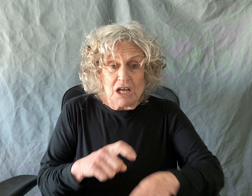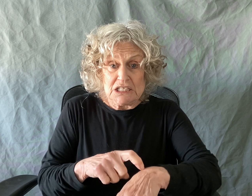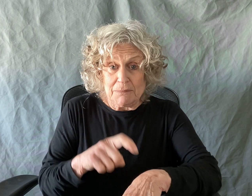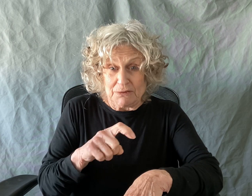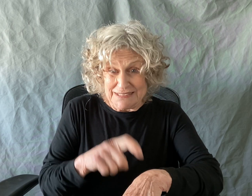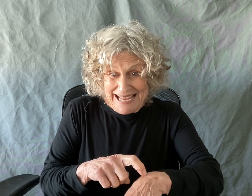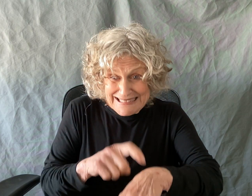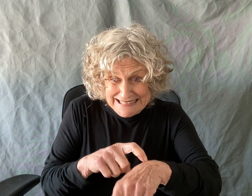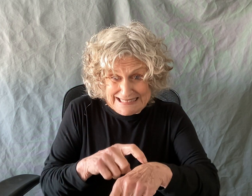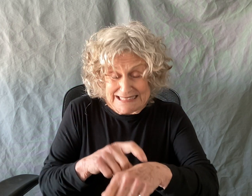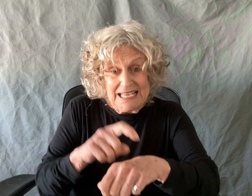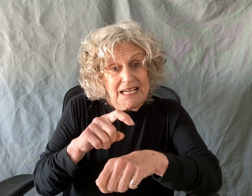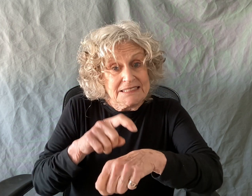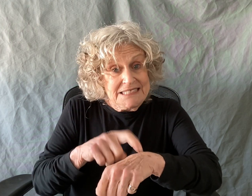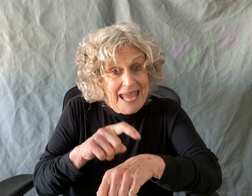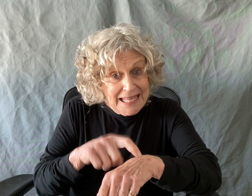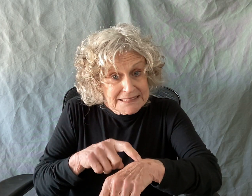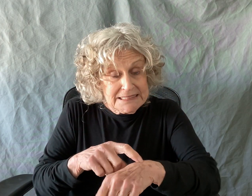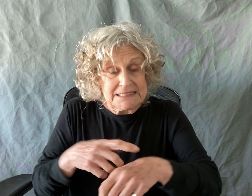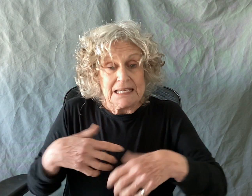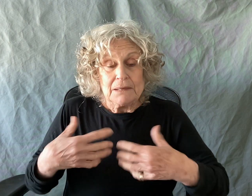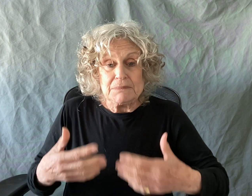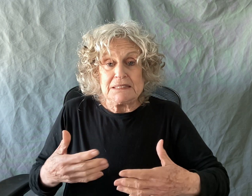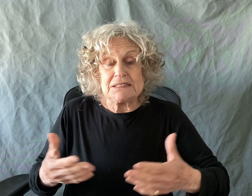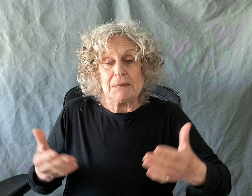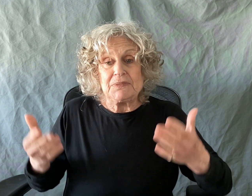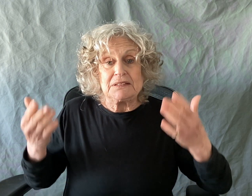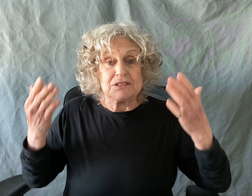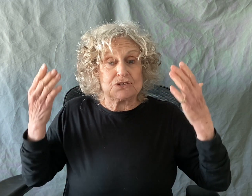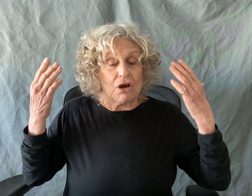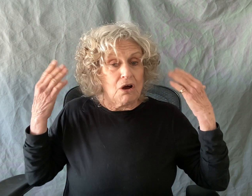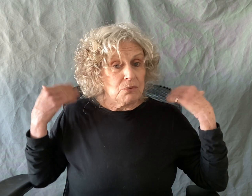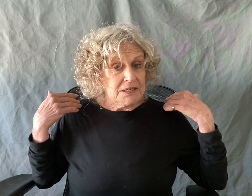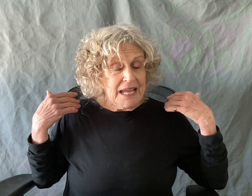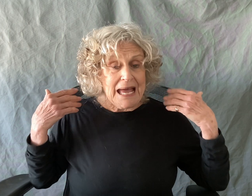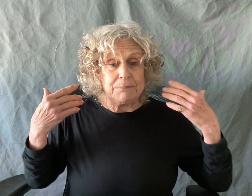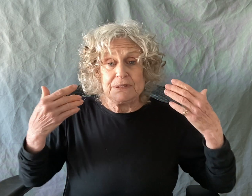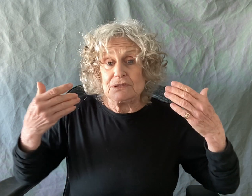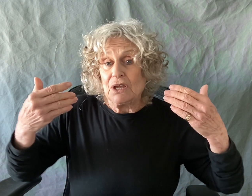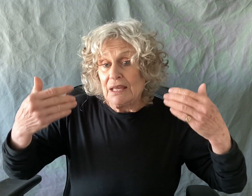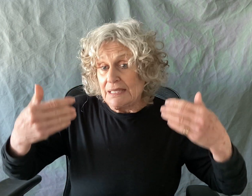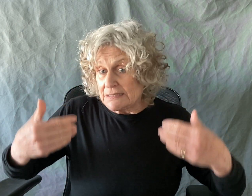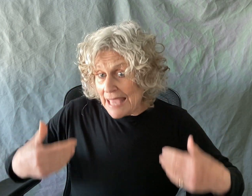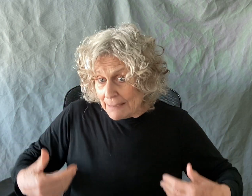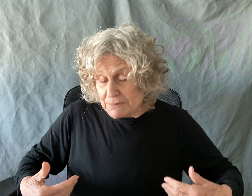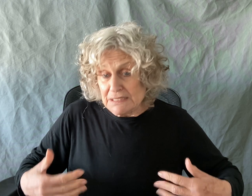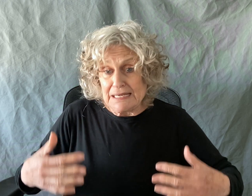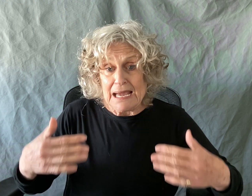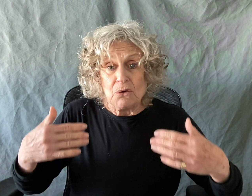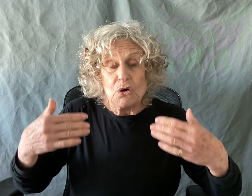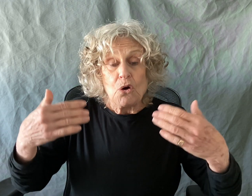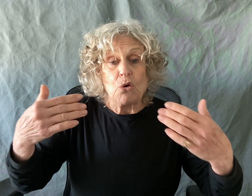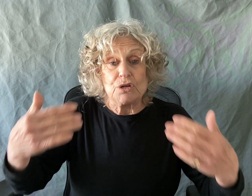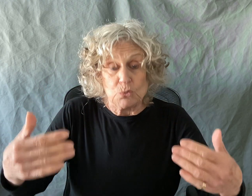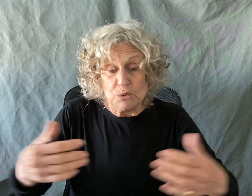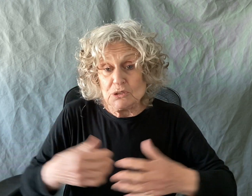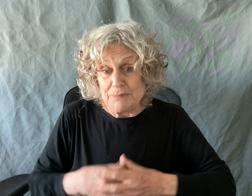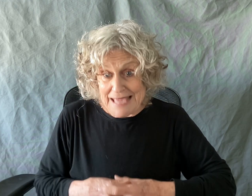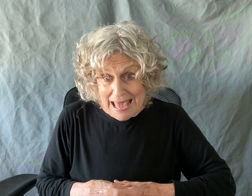talking about tenses, a tense means something that's already happened, it's happening now, or it will be